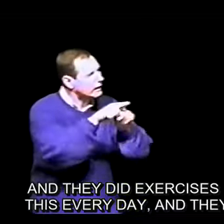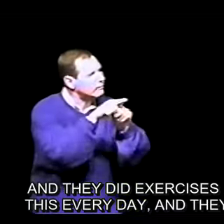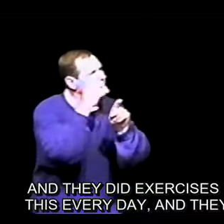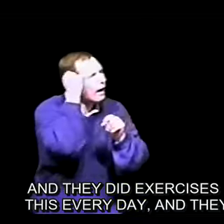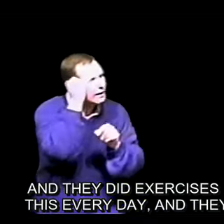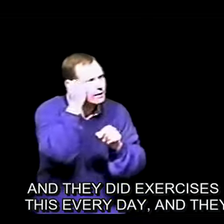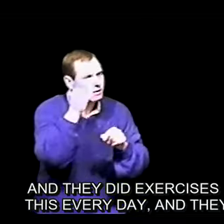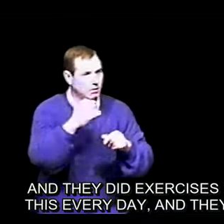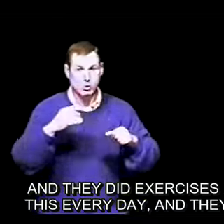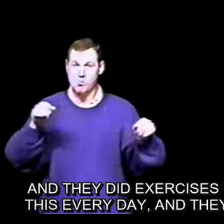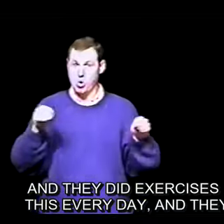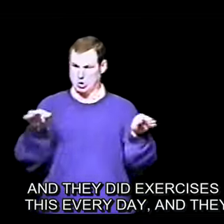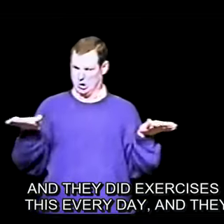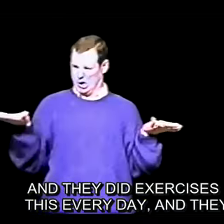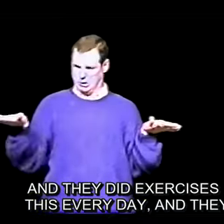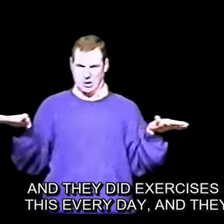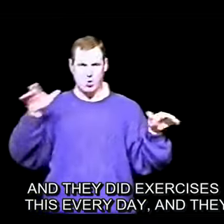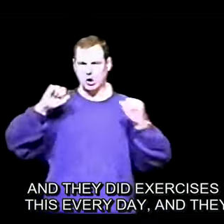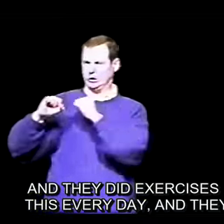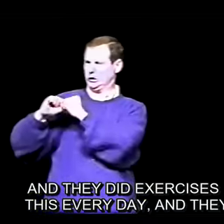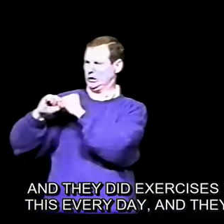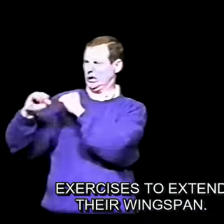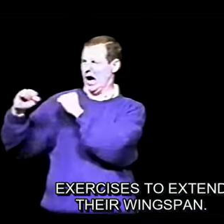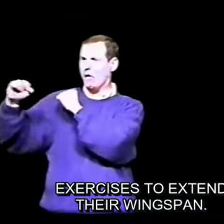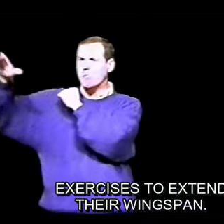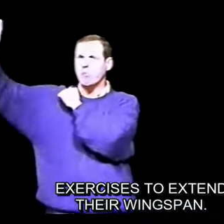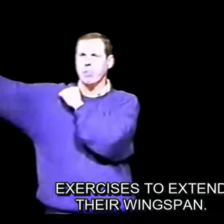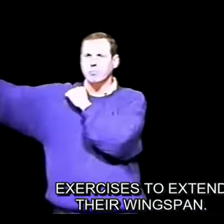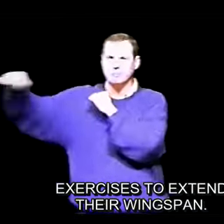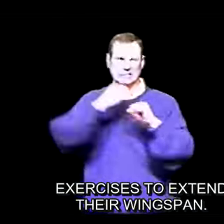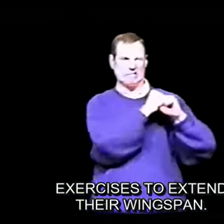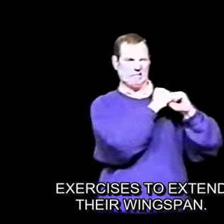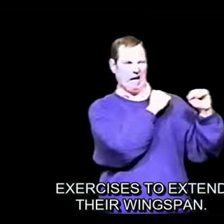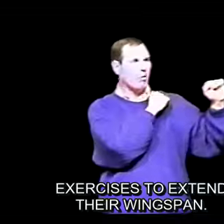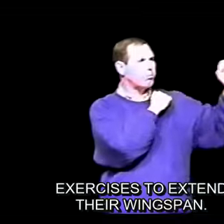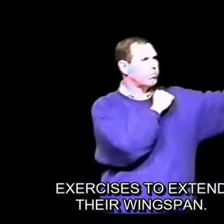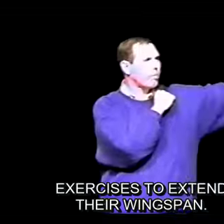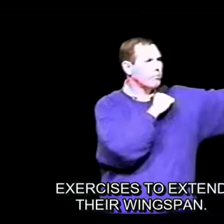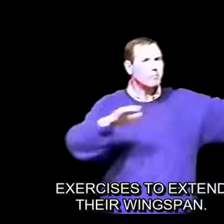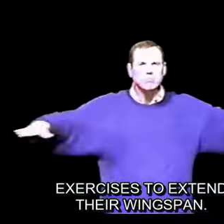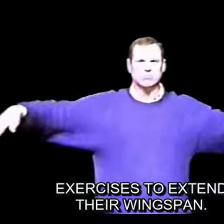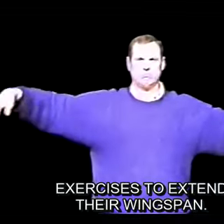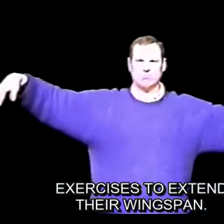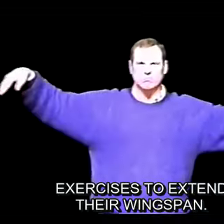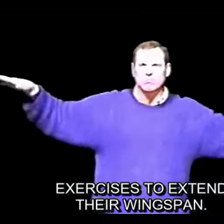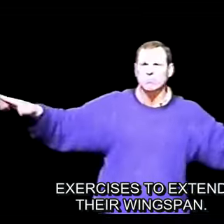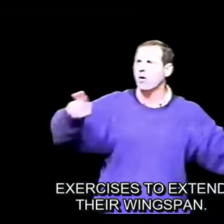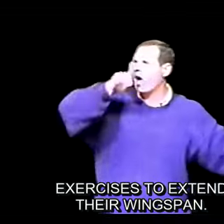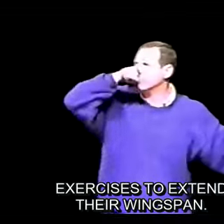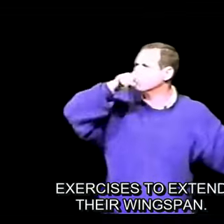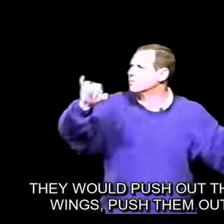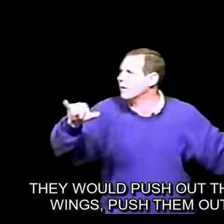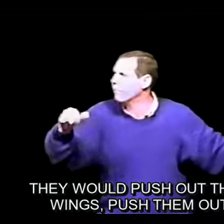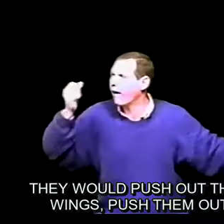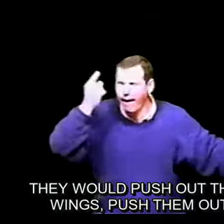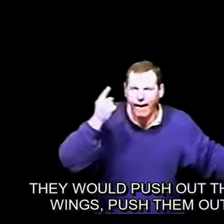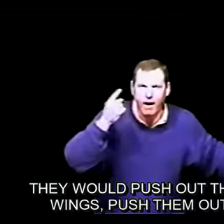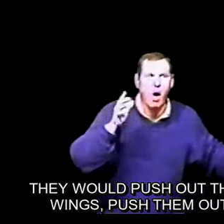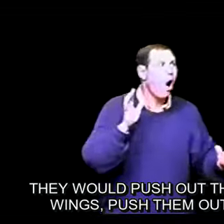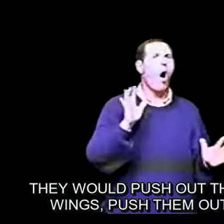this every day, and they did exercises to extend their wingspan. They would push out their